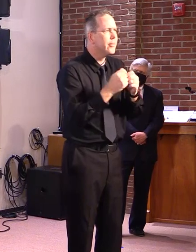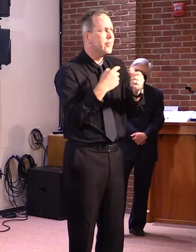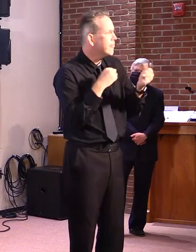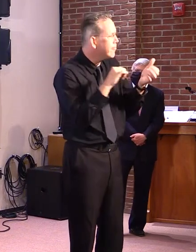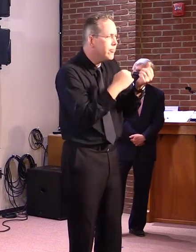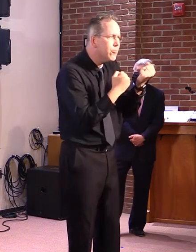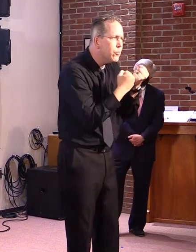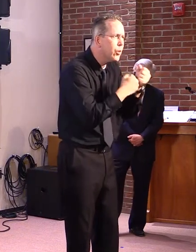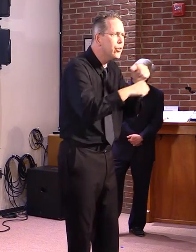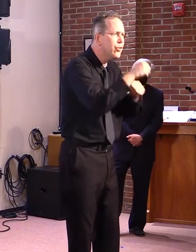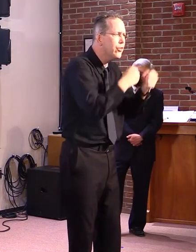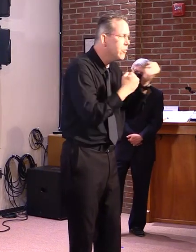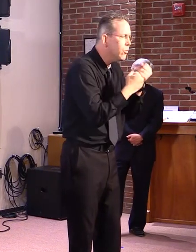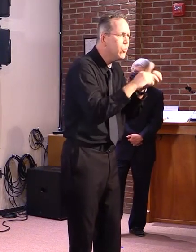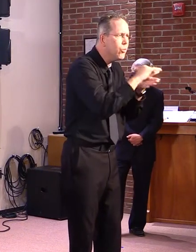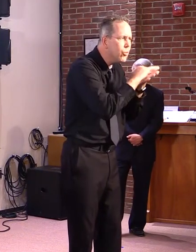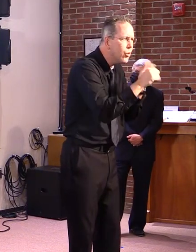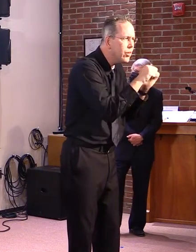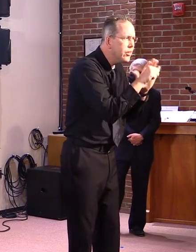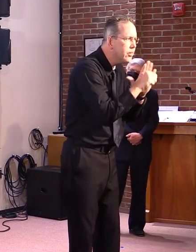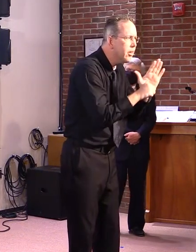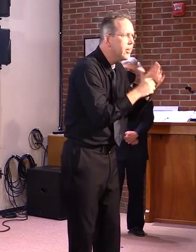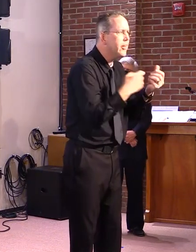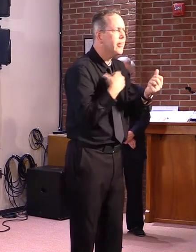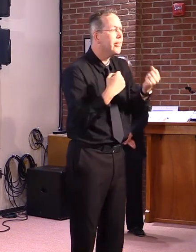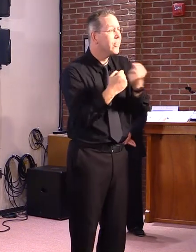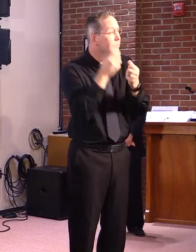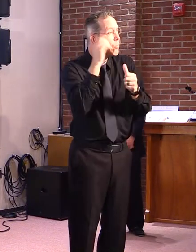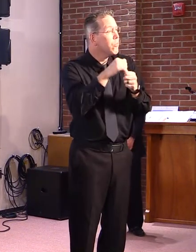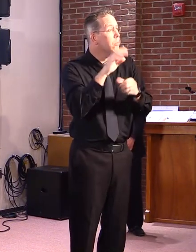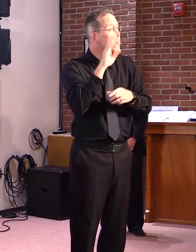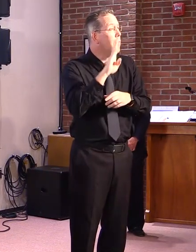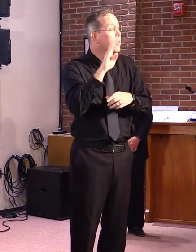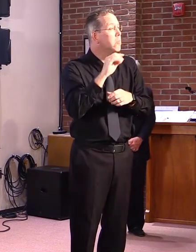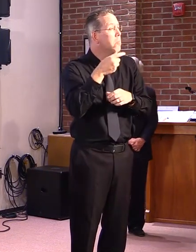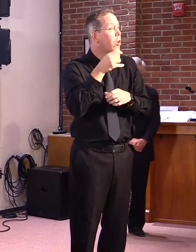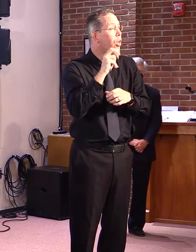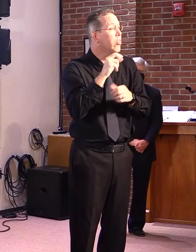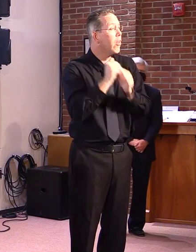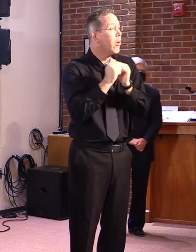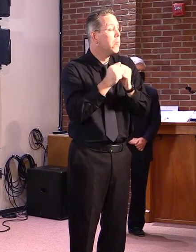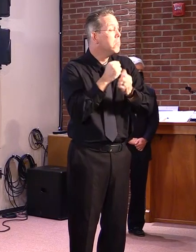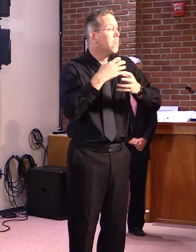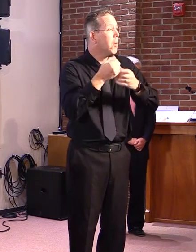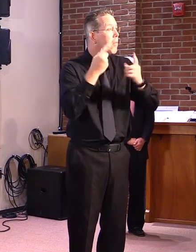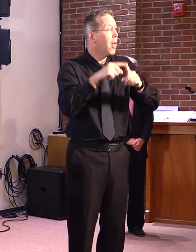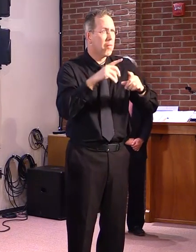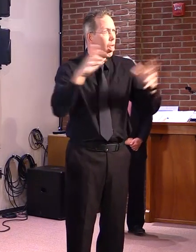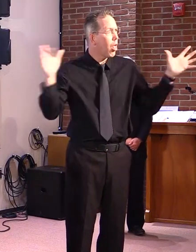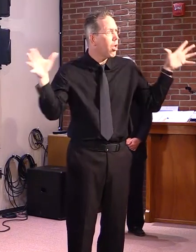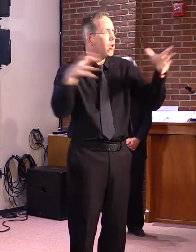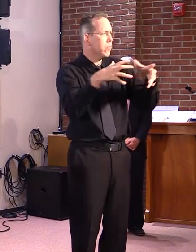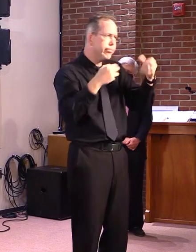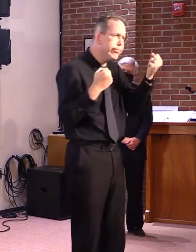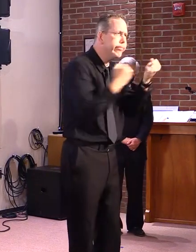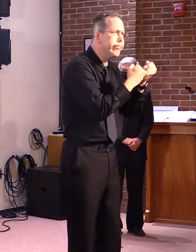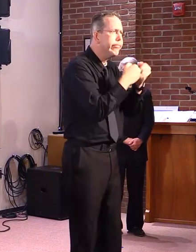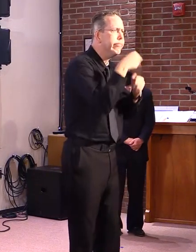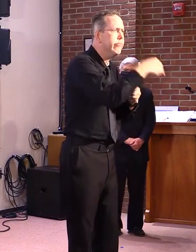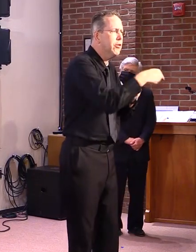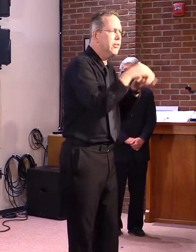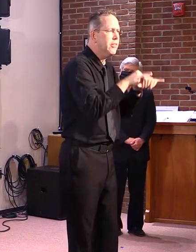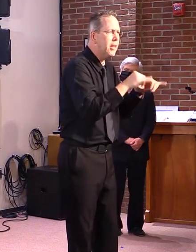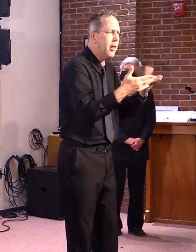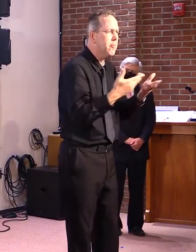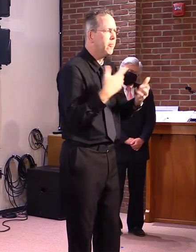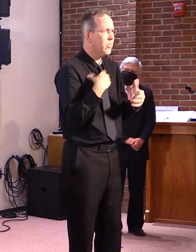the time to do that. We wanted to give our support because they were after us, coming after us, coming after Boston, but coming after us